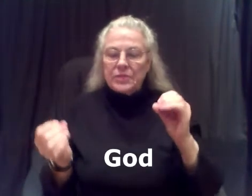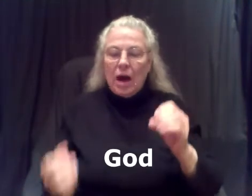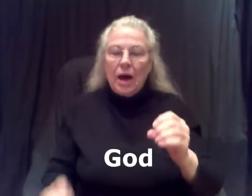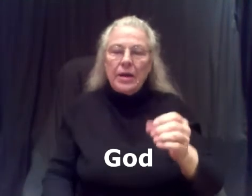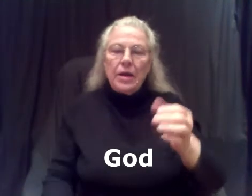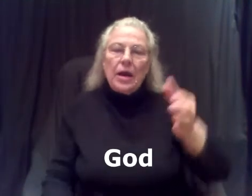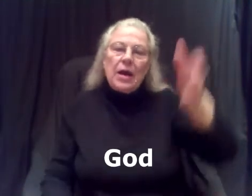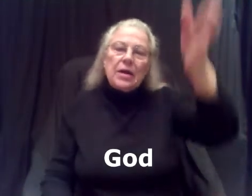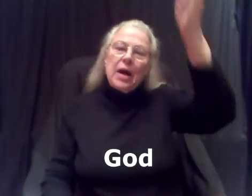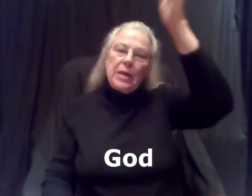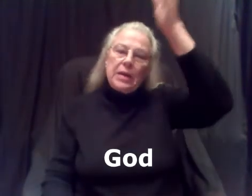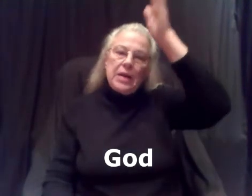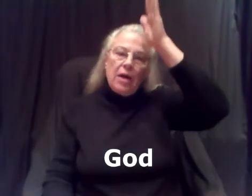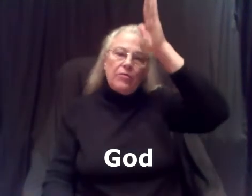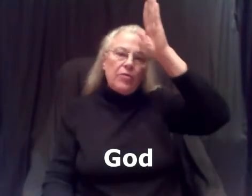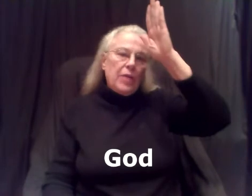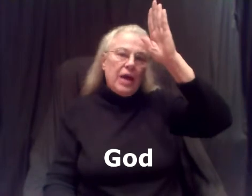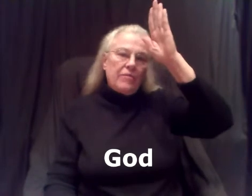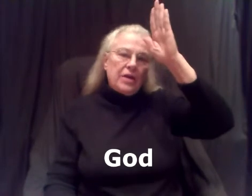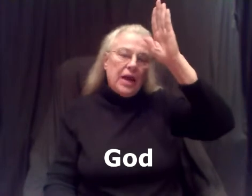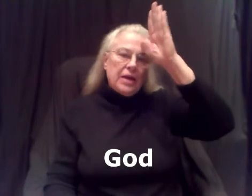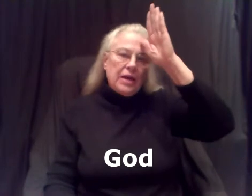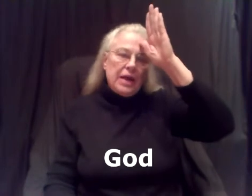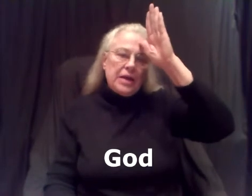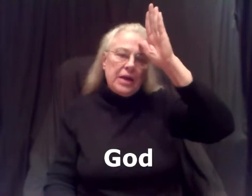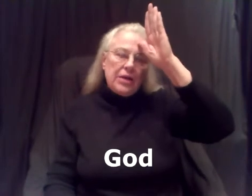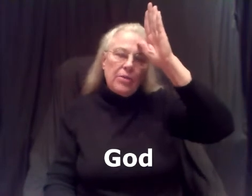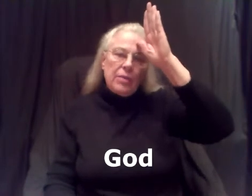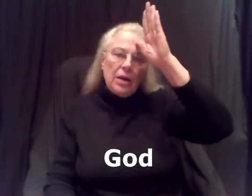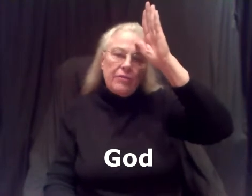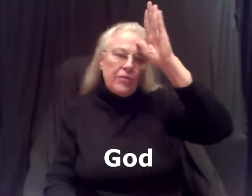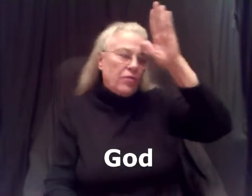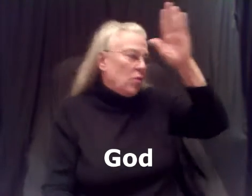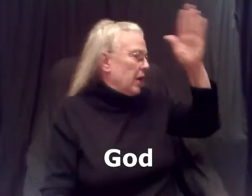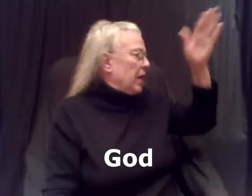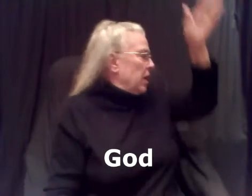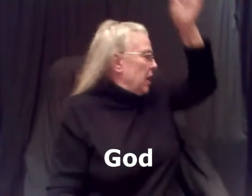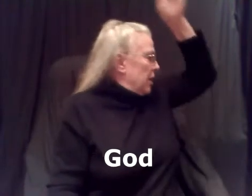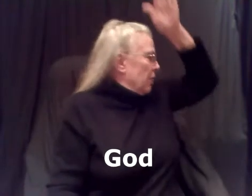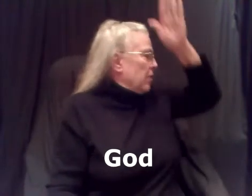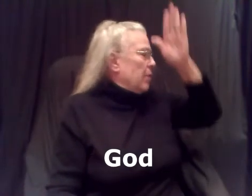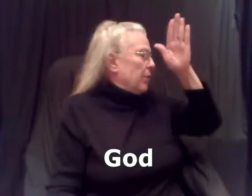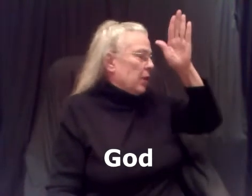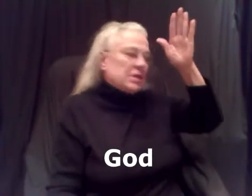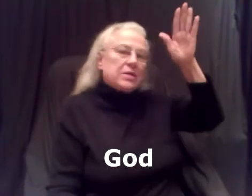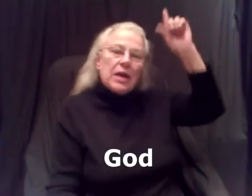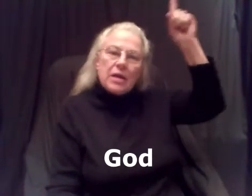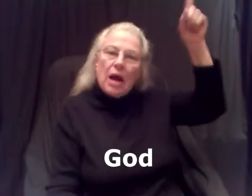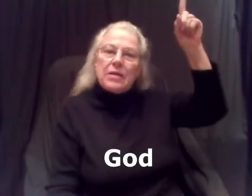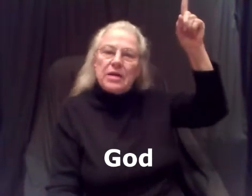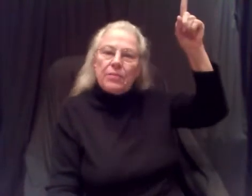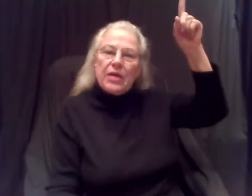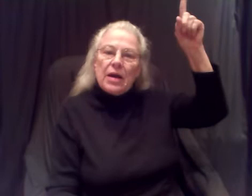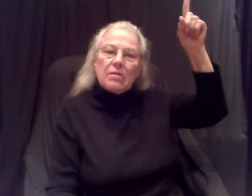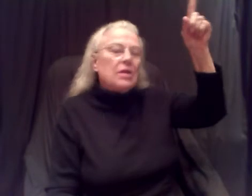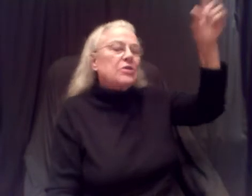God coming down from heaven and landing in the middle of your forehead. Now remember, it's God's up there. So